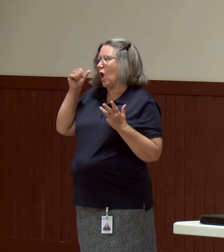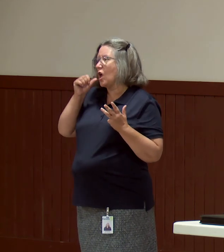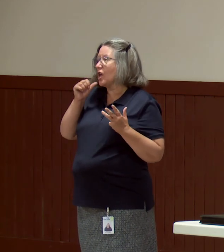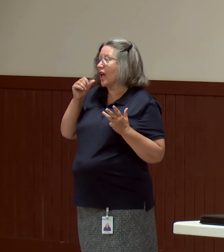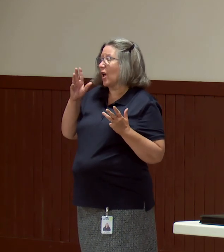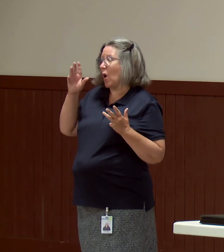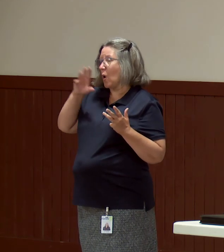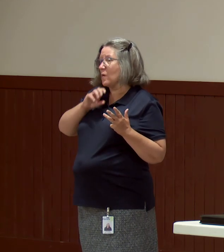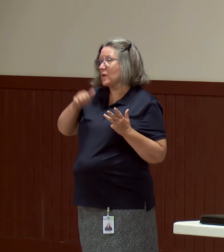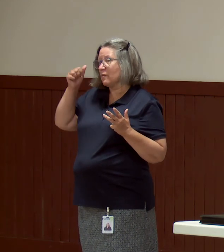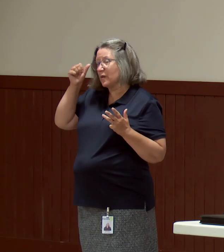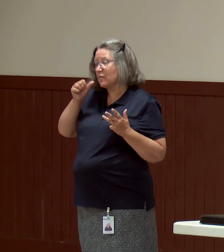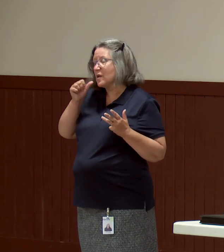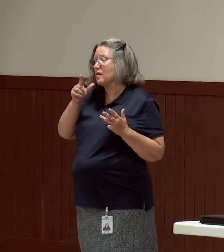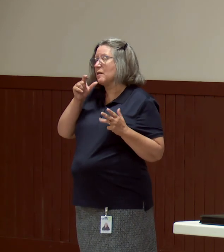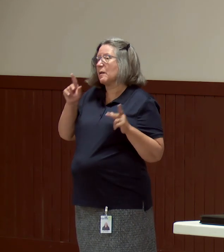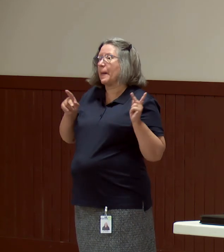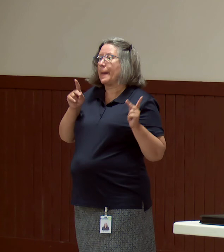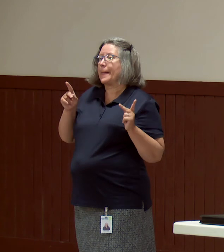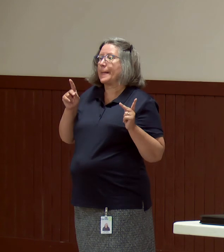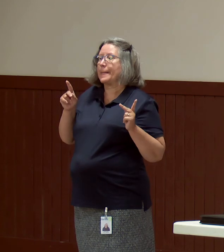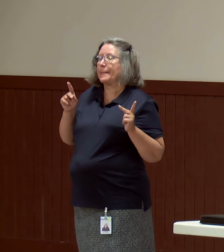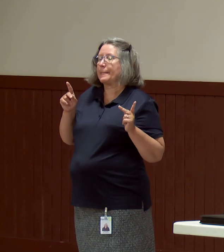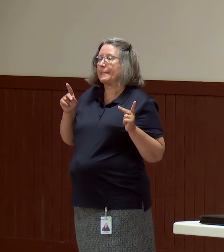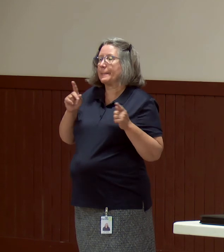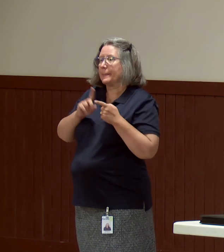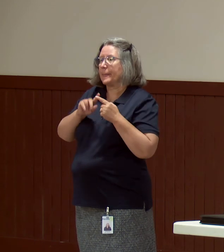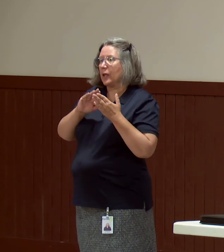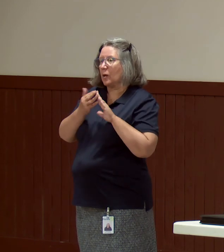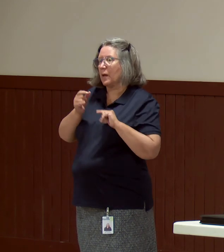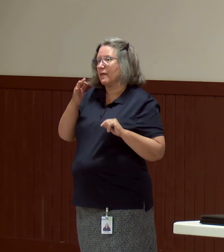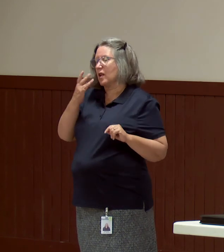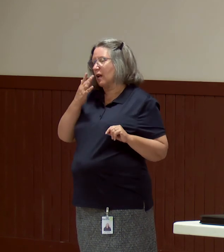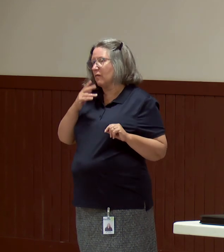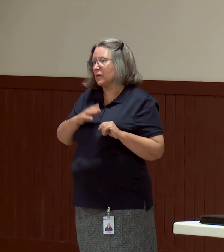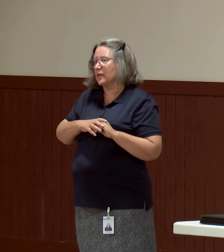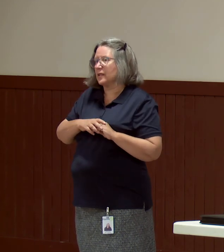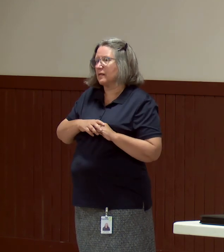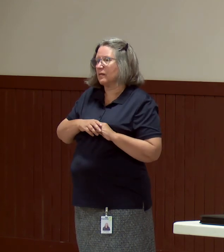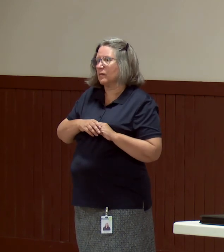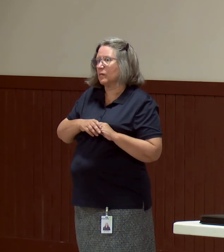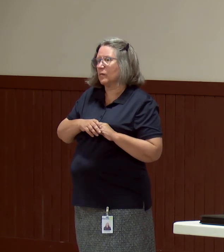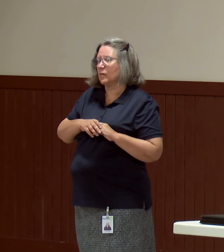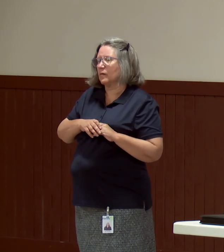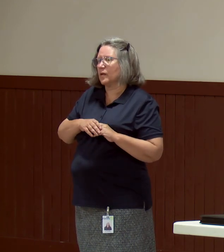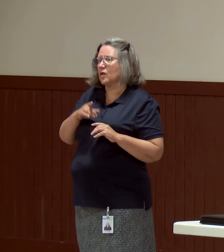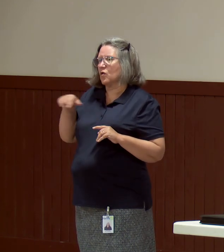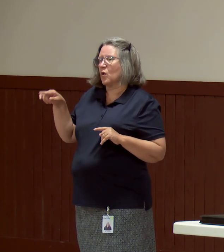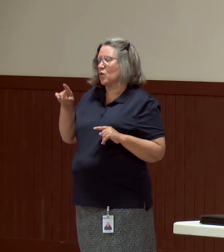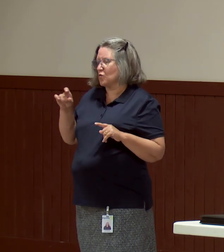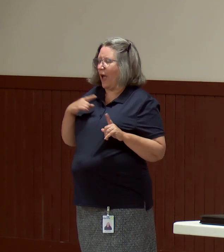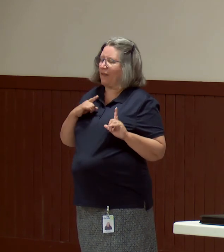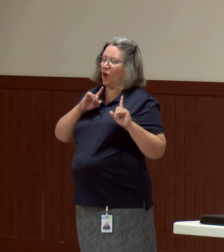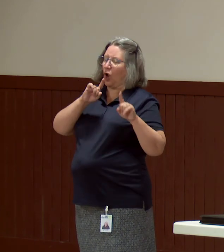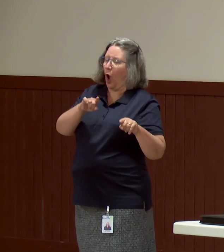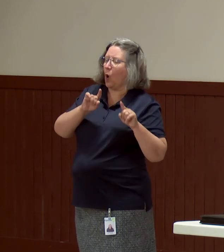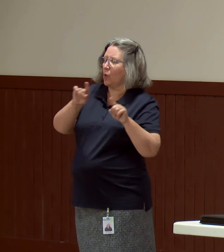impacted, persons who are able differently, communities of color, but I don't, you have to get out